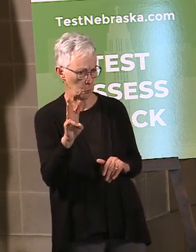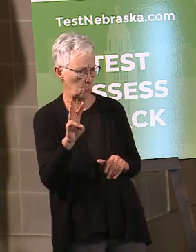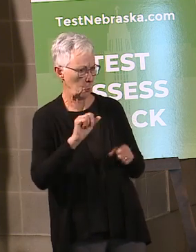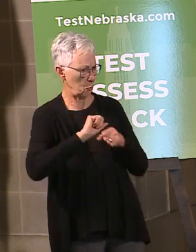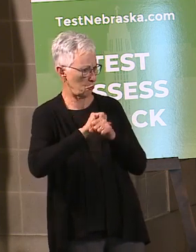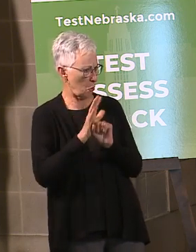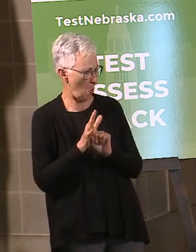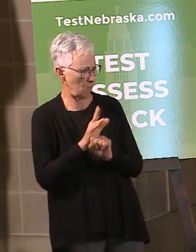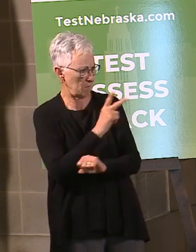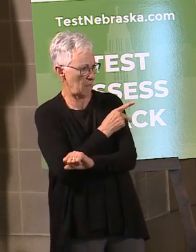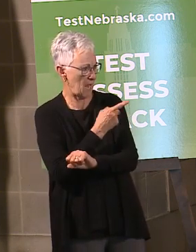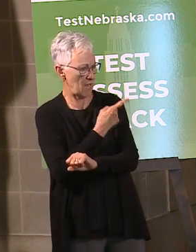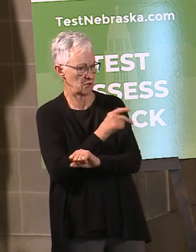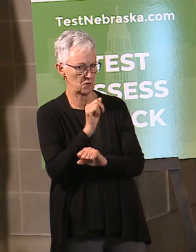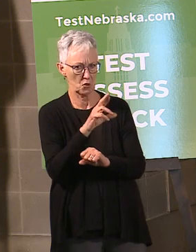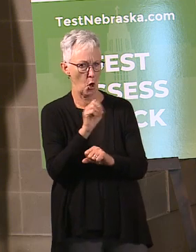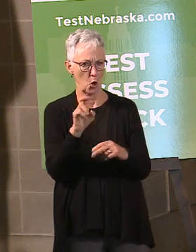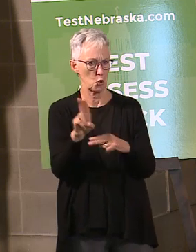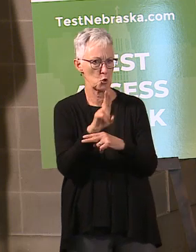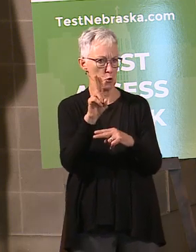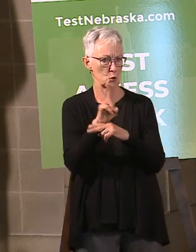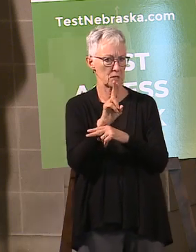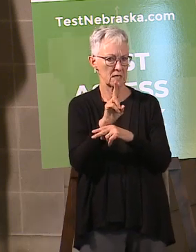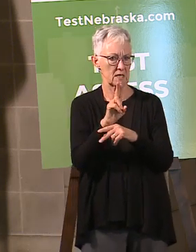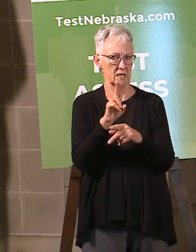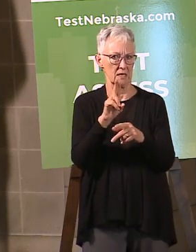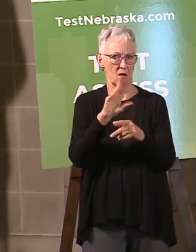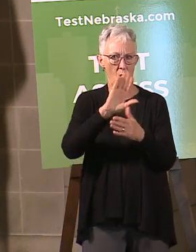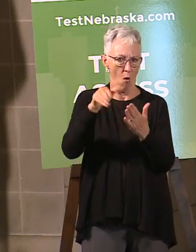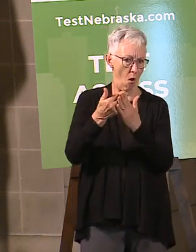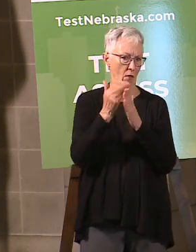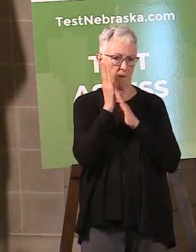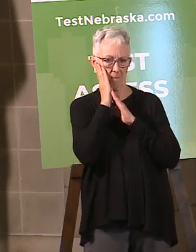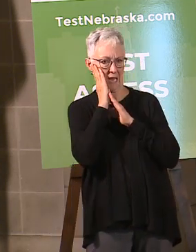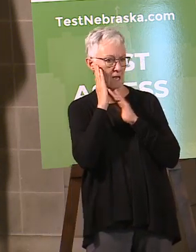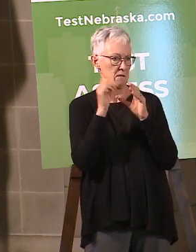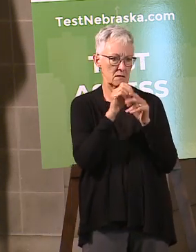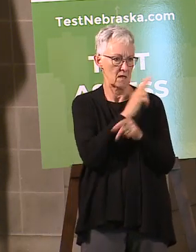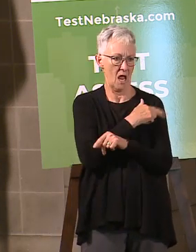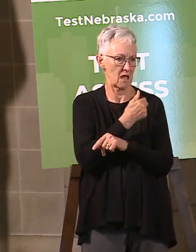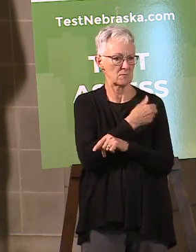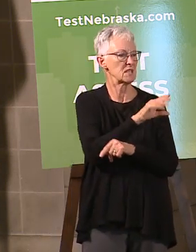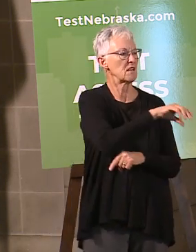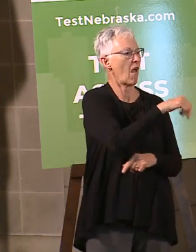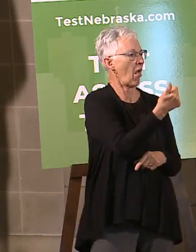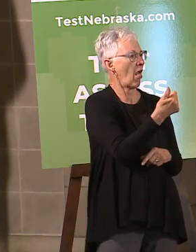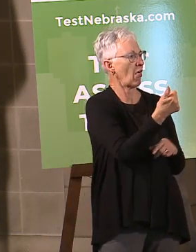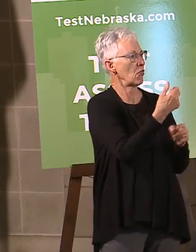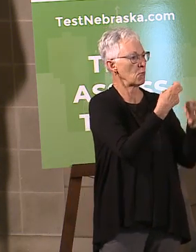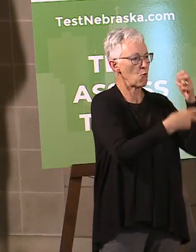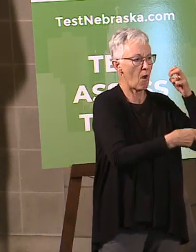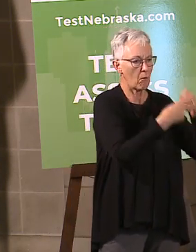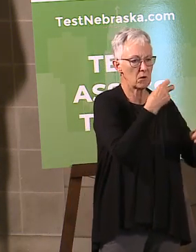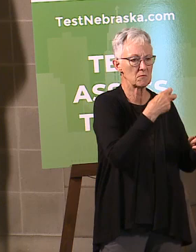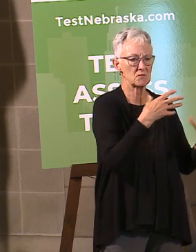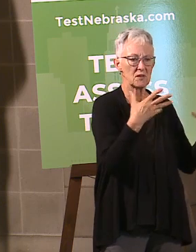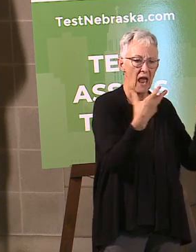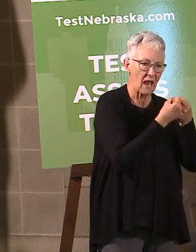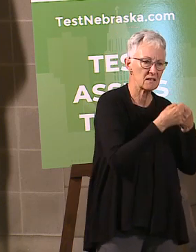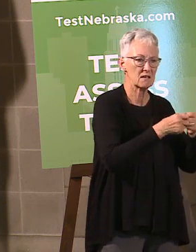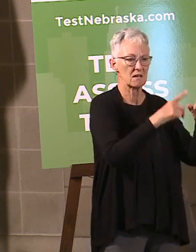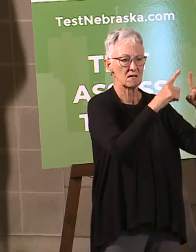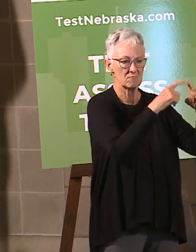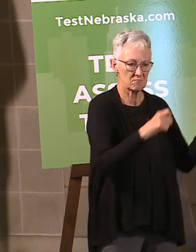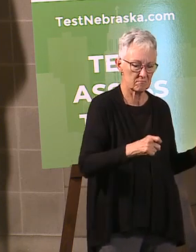really using up the hospital resources. It's a lot of the other issues, medical issues, that have started to come in too, albeit we do know